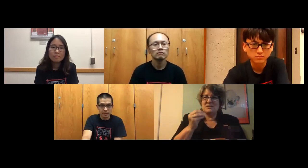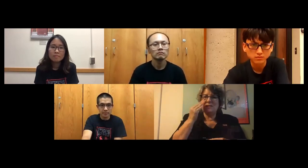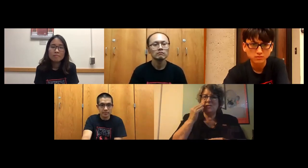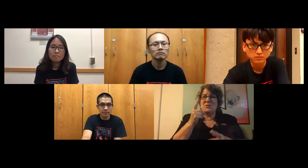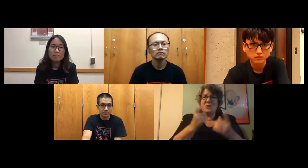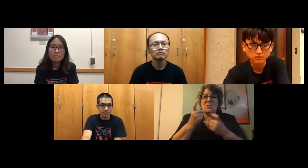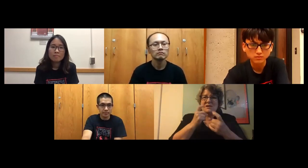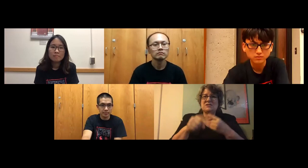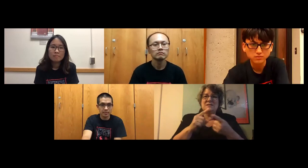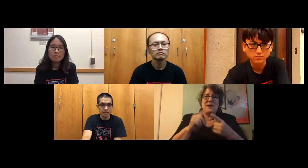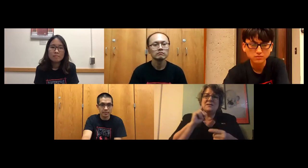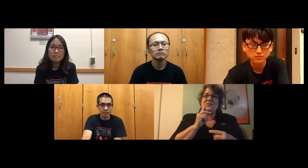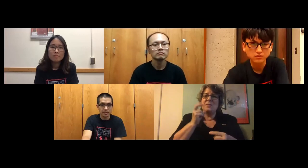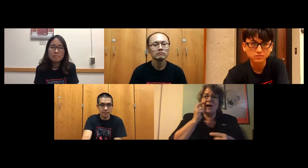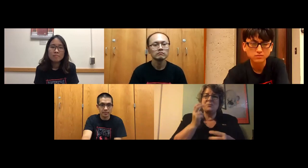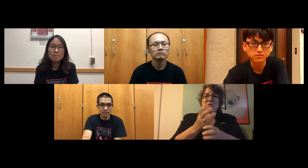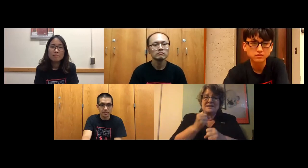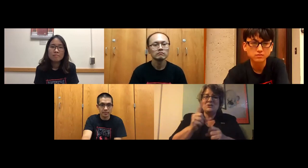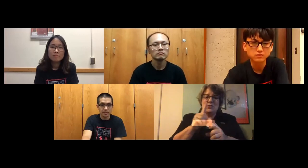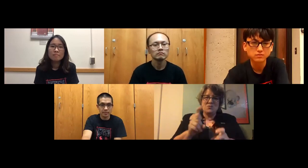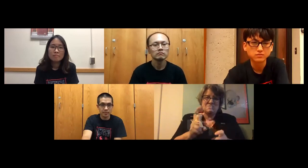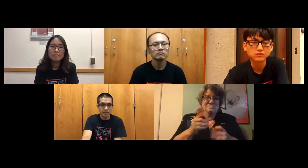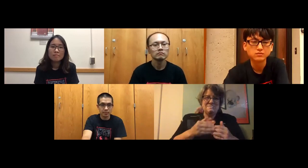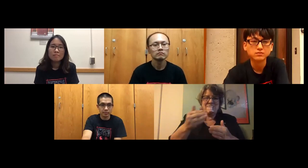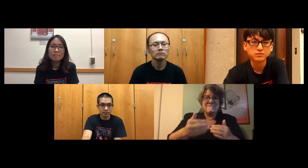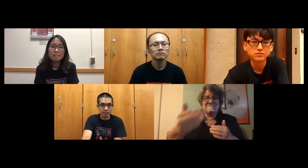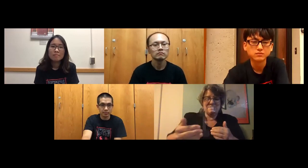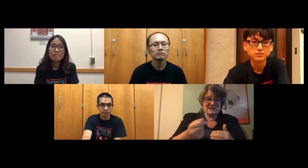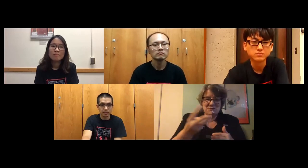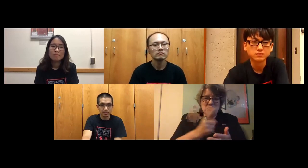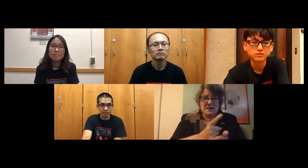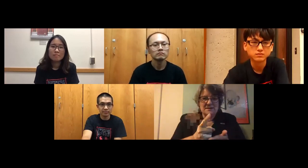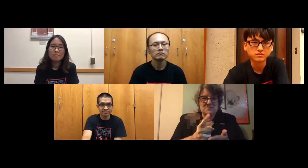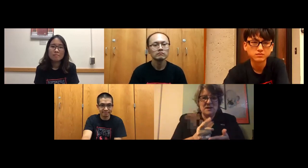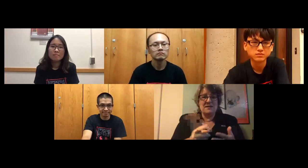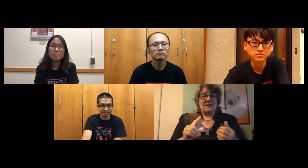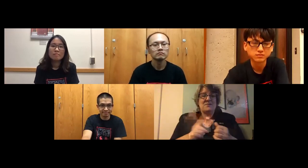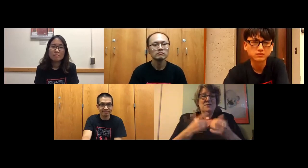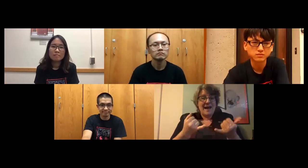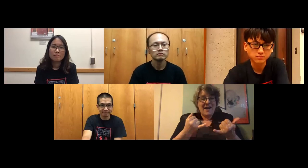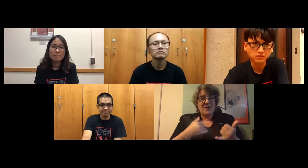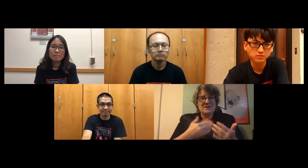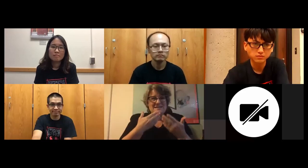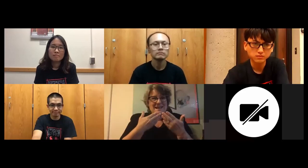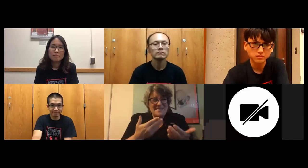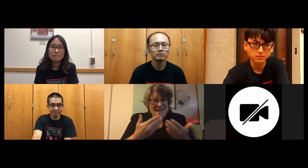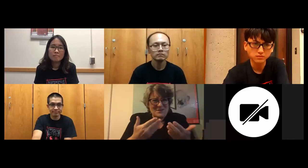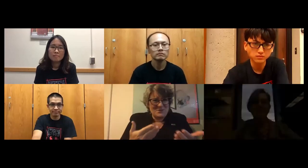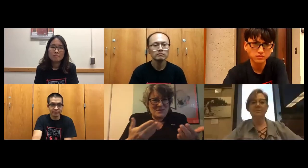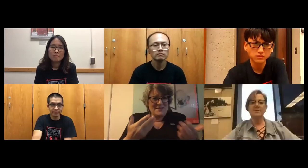And so I know there were questions about deafblind. We'll get to your questions in the next few weeks. But for now, I want to say thank you, thank you,